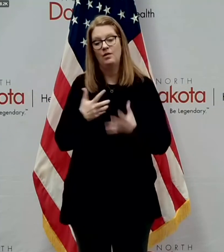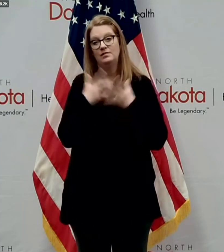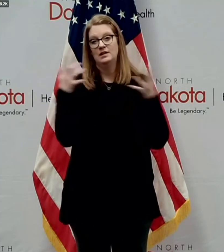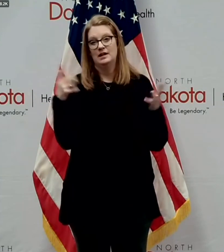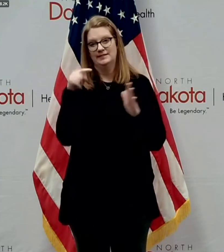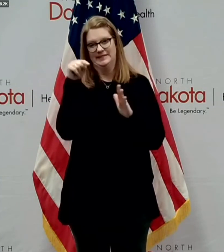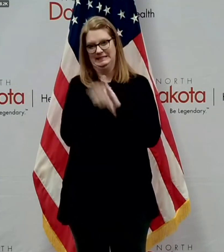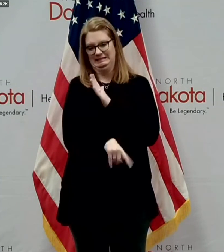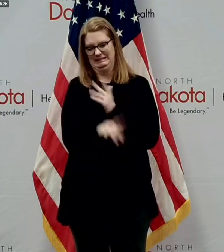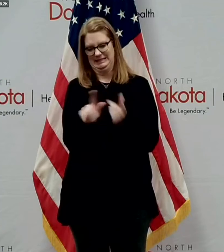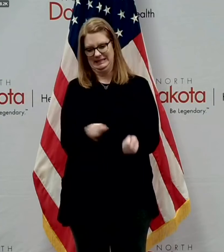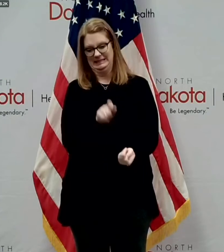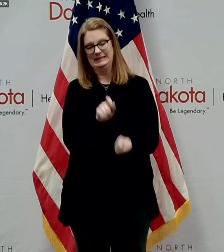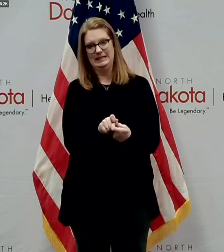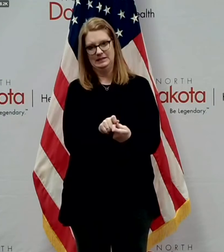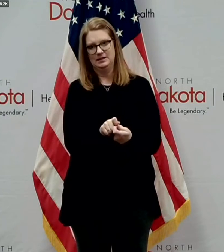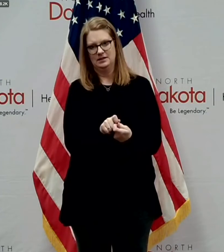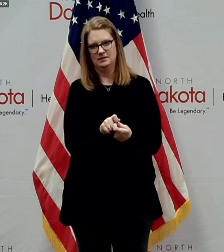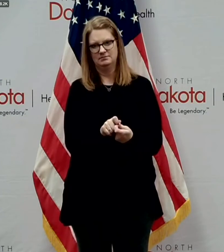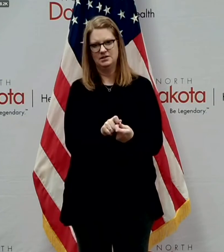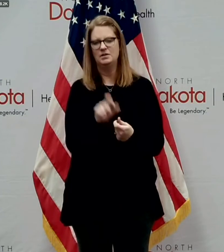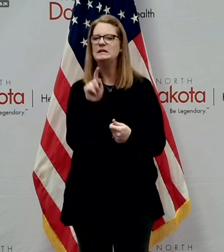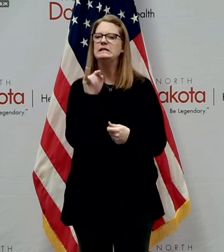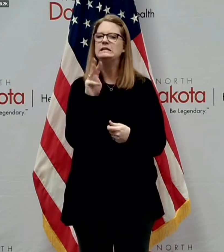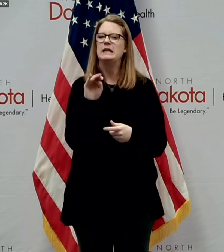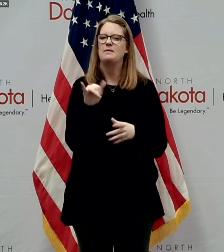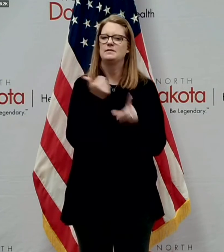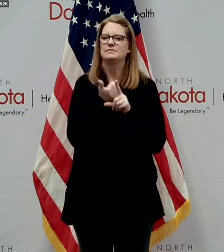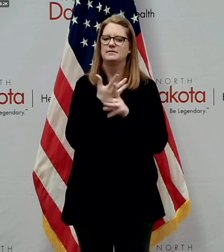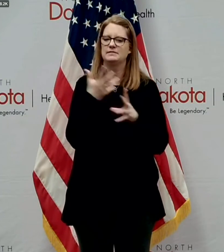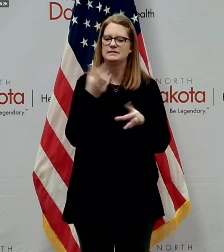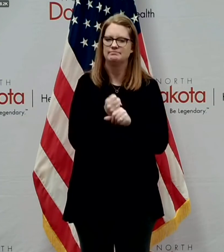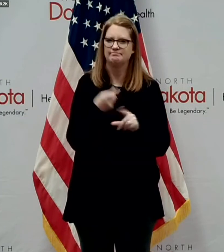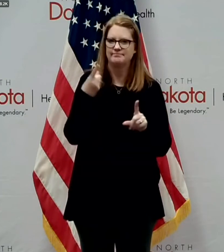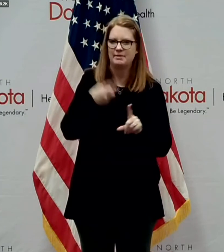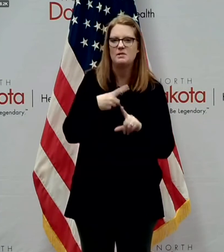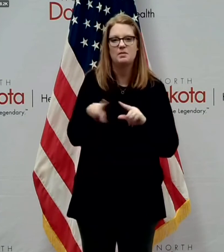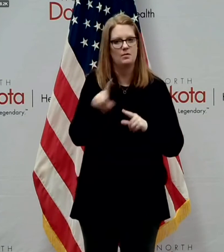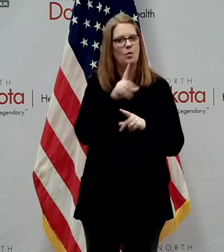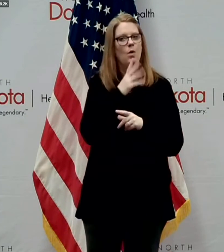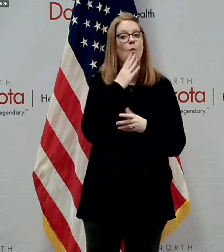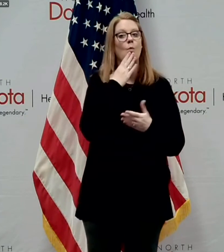that Tammy just shared, but again, know that we're very well prepared.